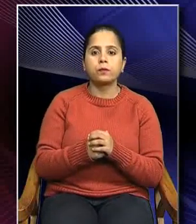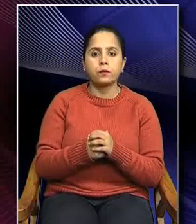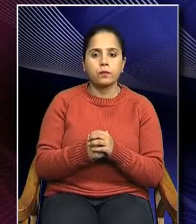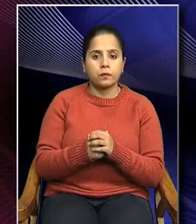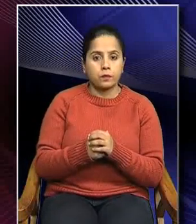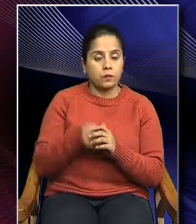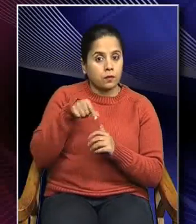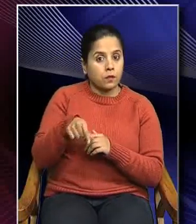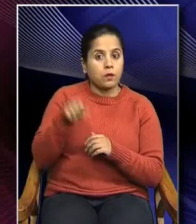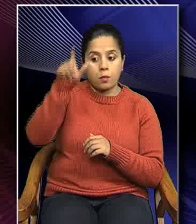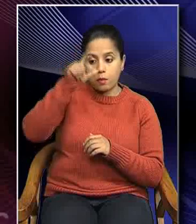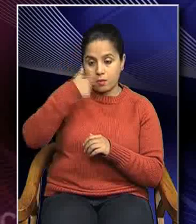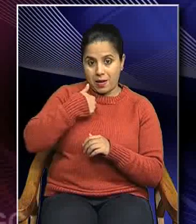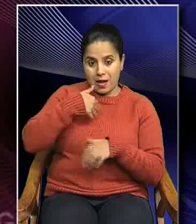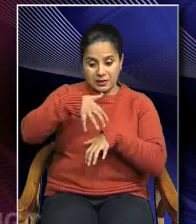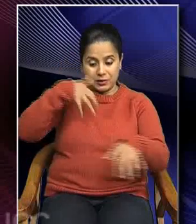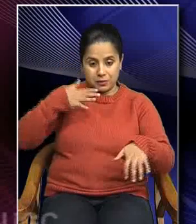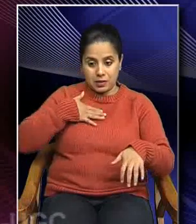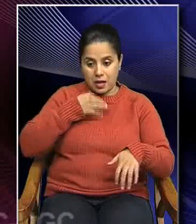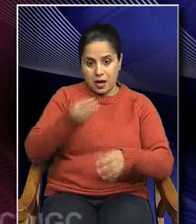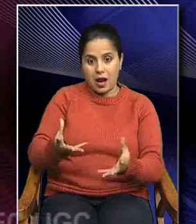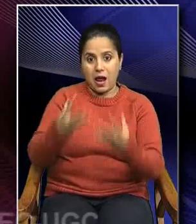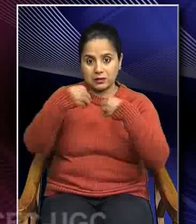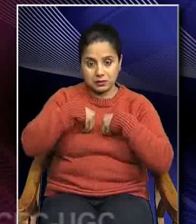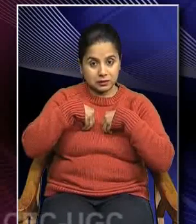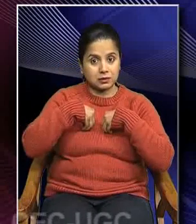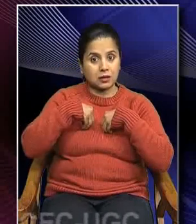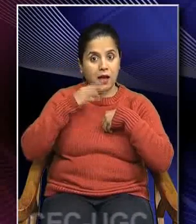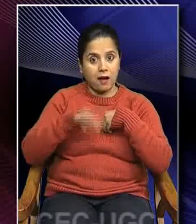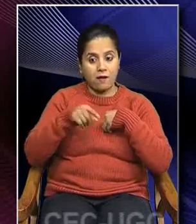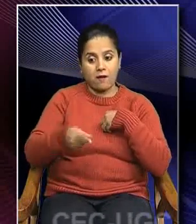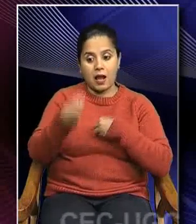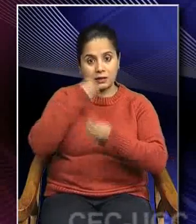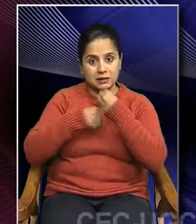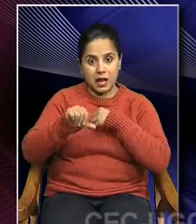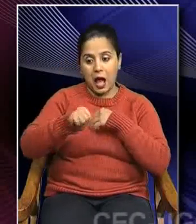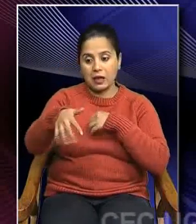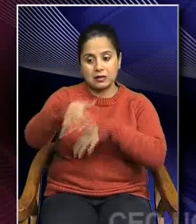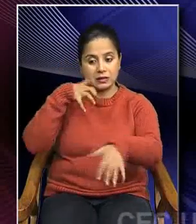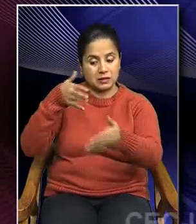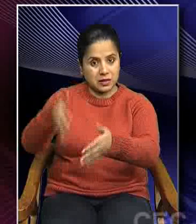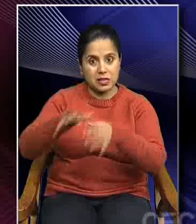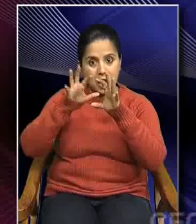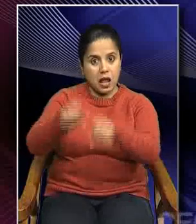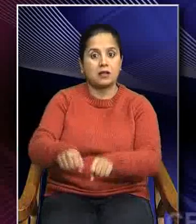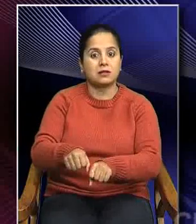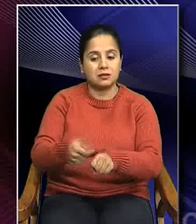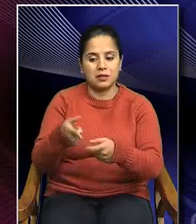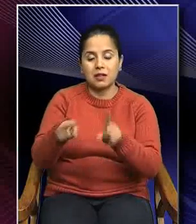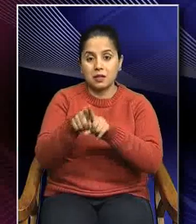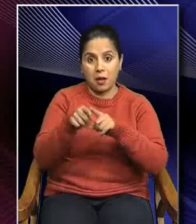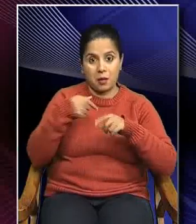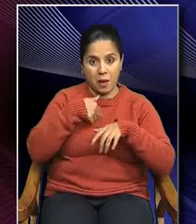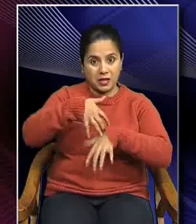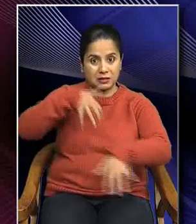the eater consumes the other animal, and this is how the